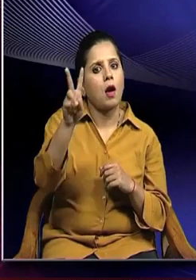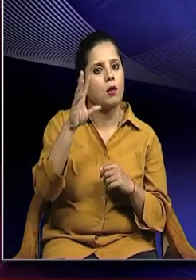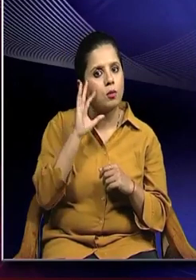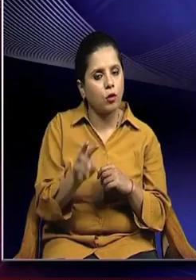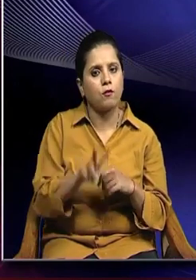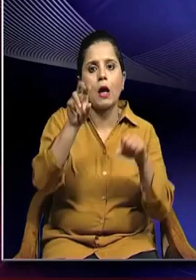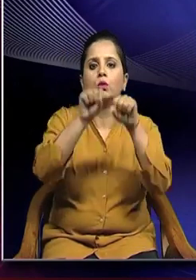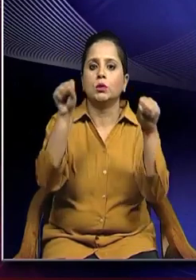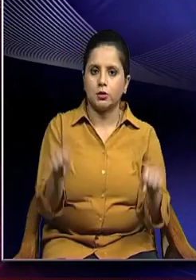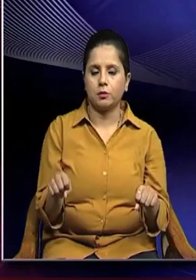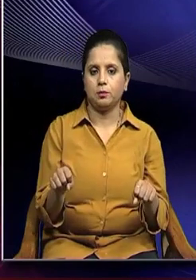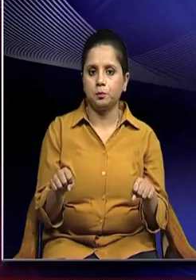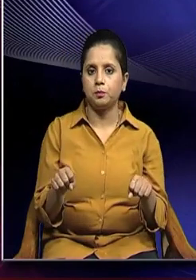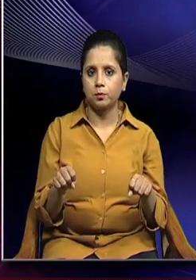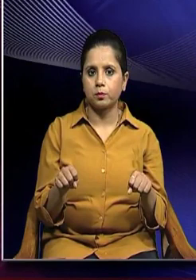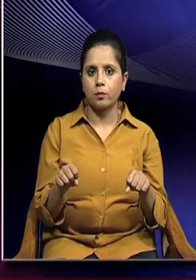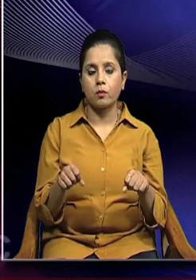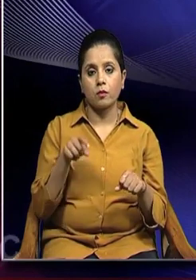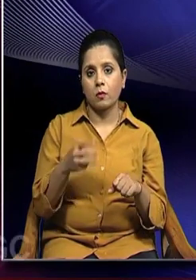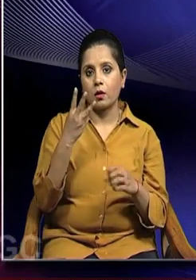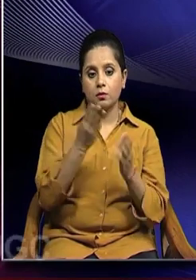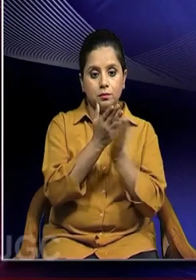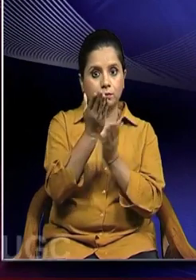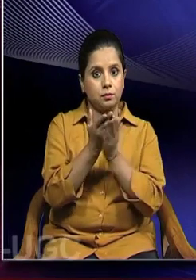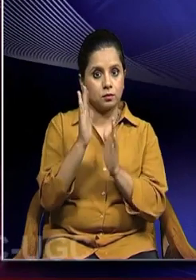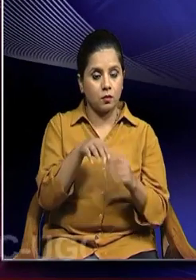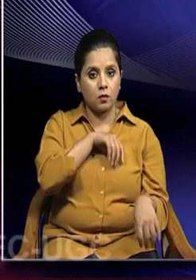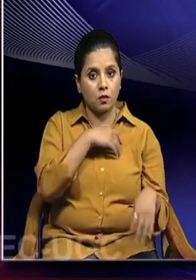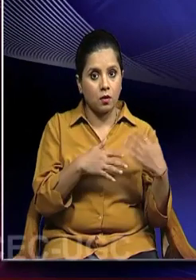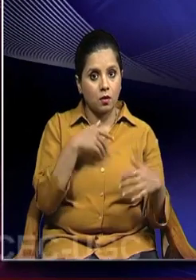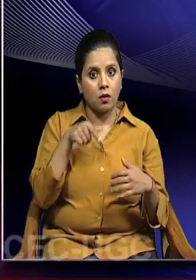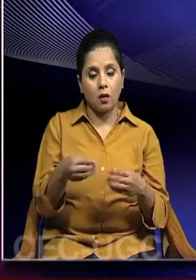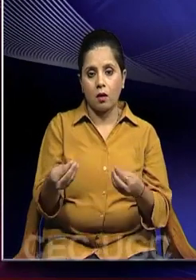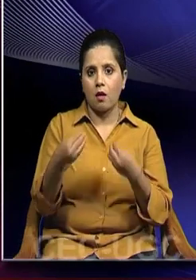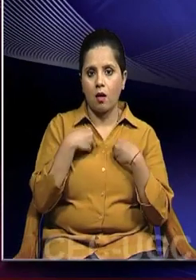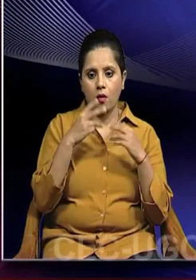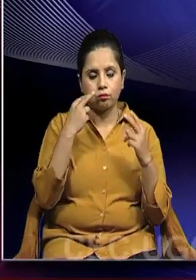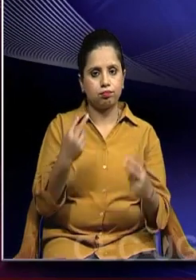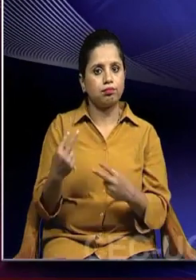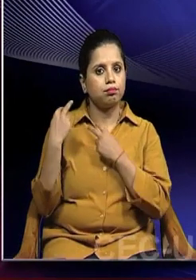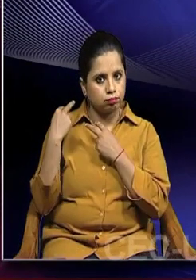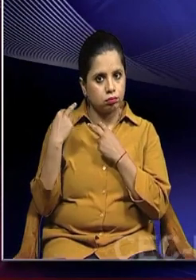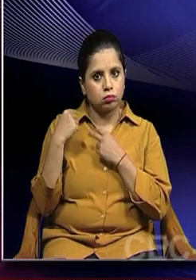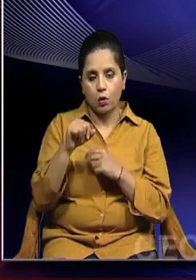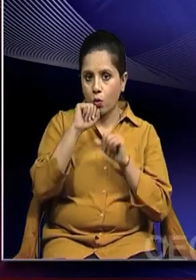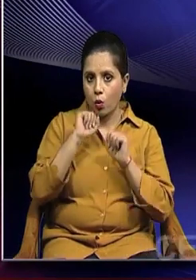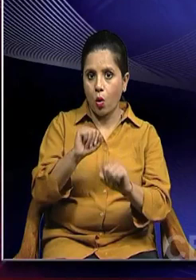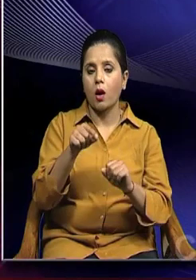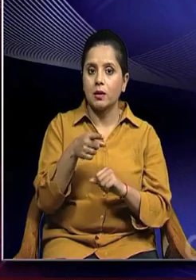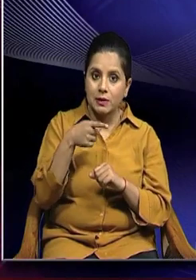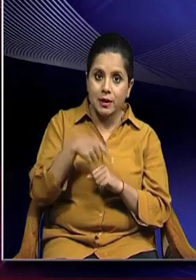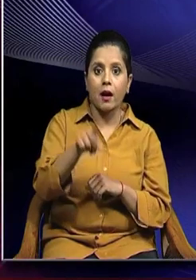value system. So the three types of struggles, they are giving us a reflection of your